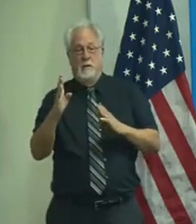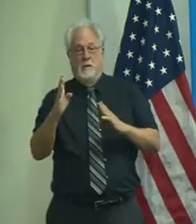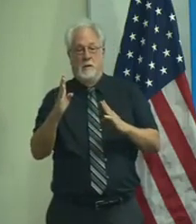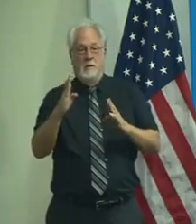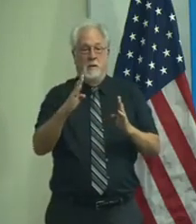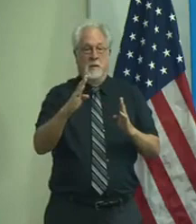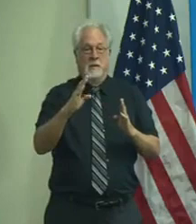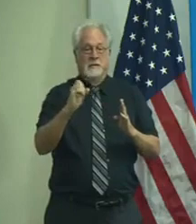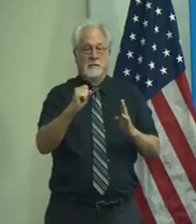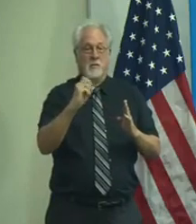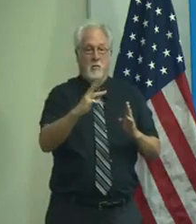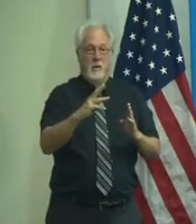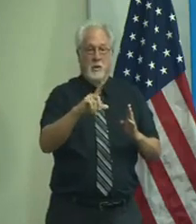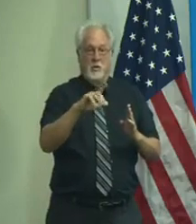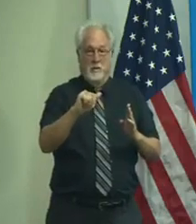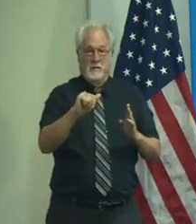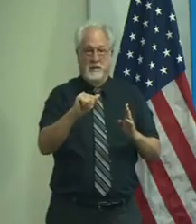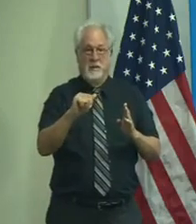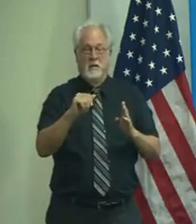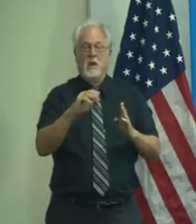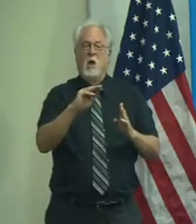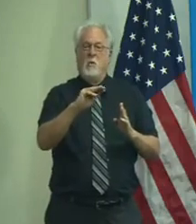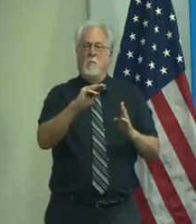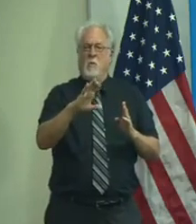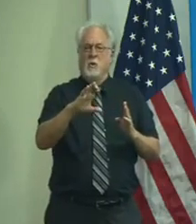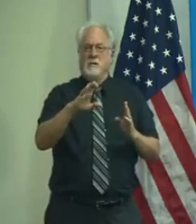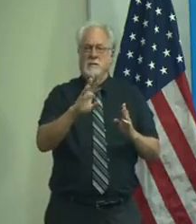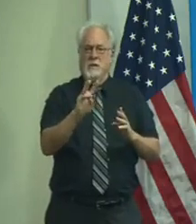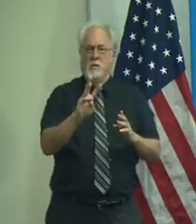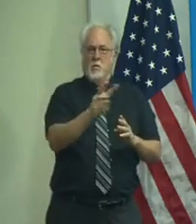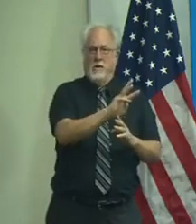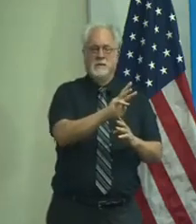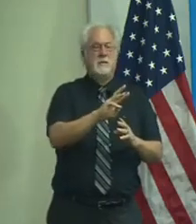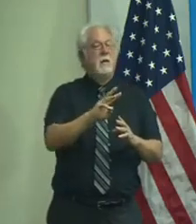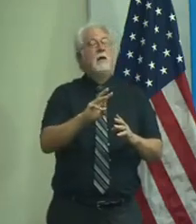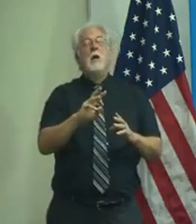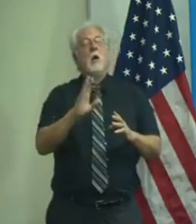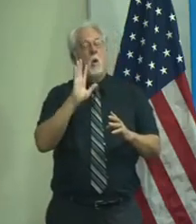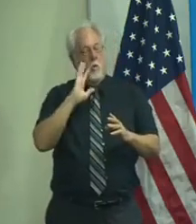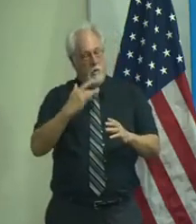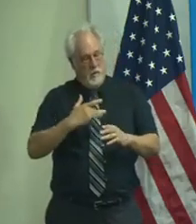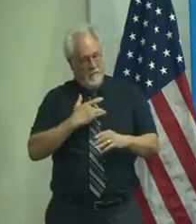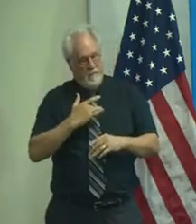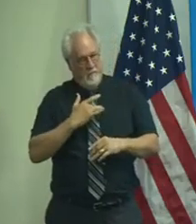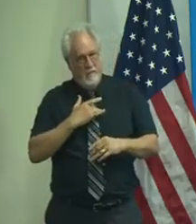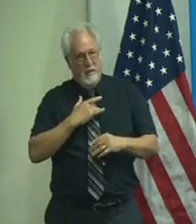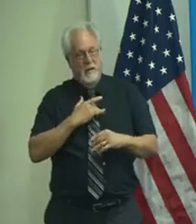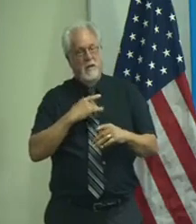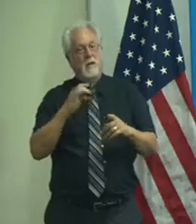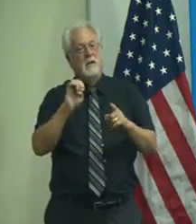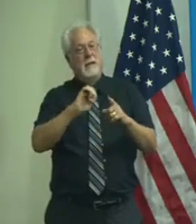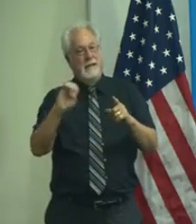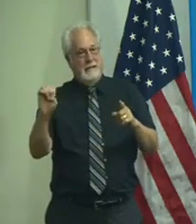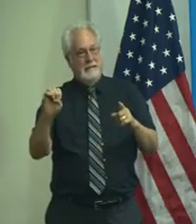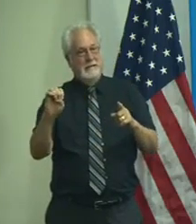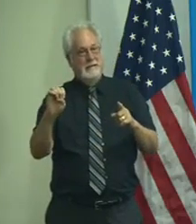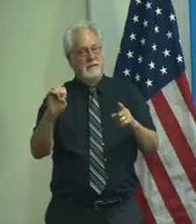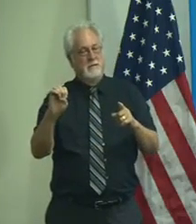to southwest Louisiana, basically from Morgan City west. Not that there won't be impacts east of that, there will